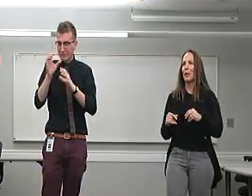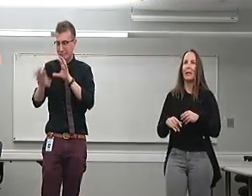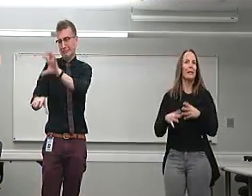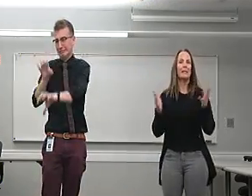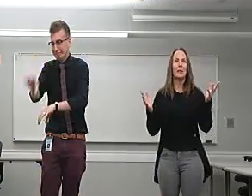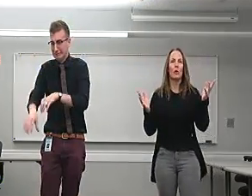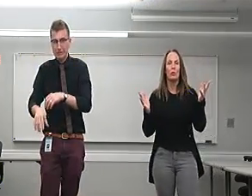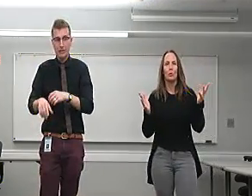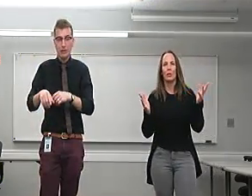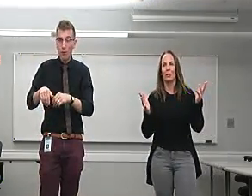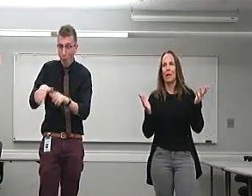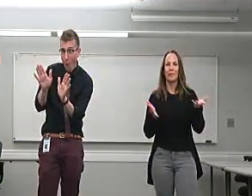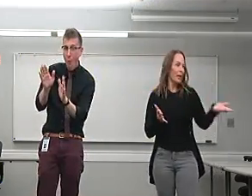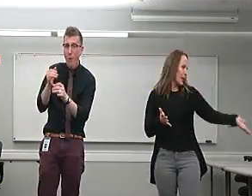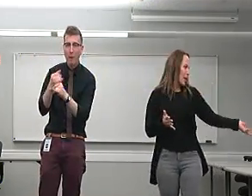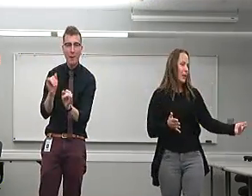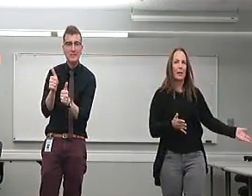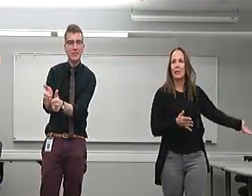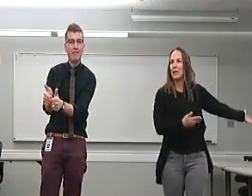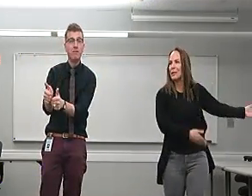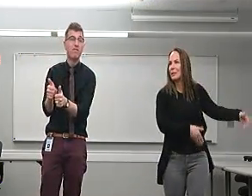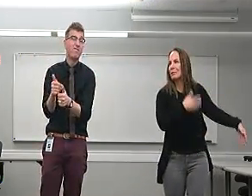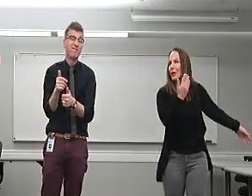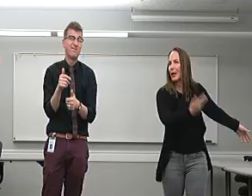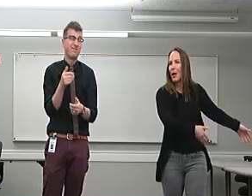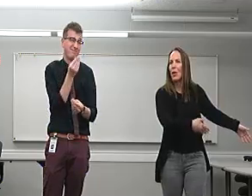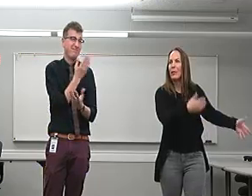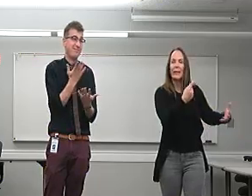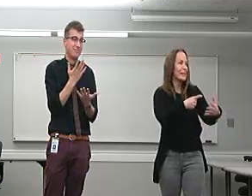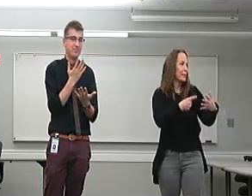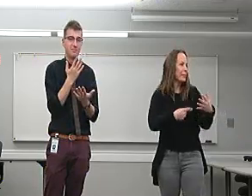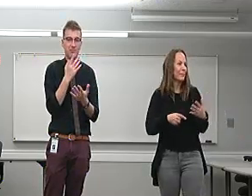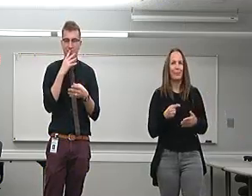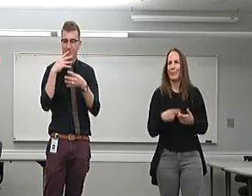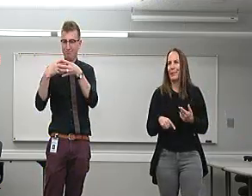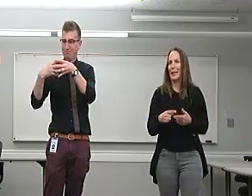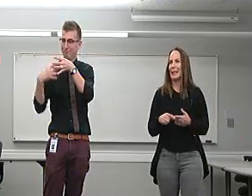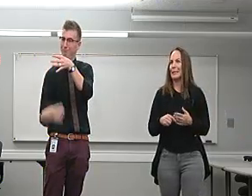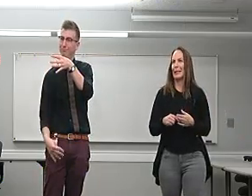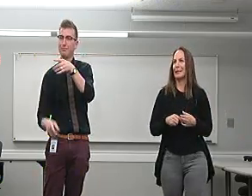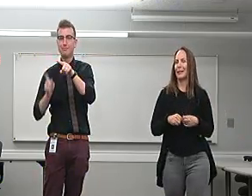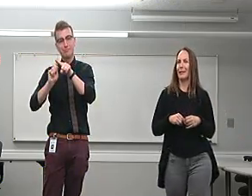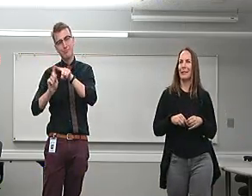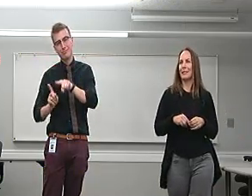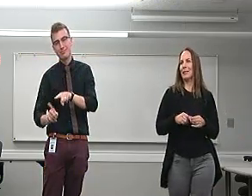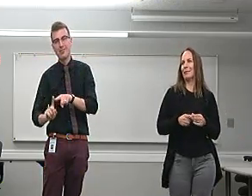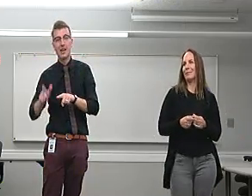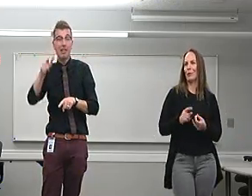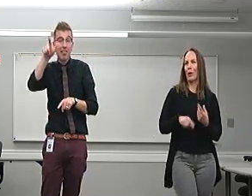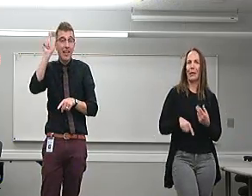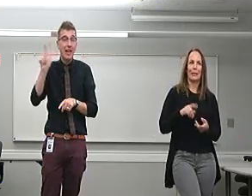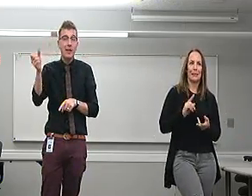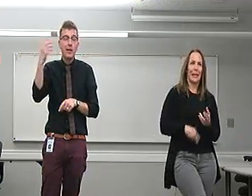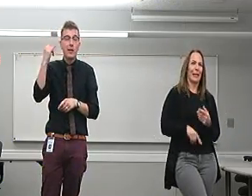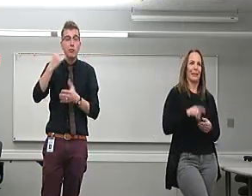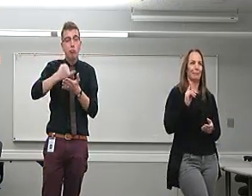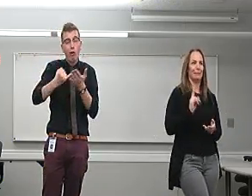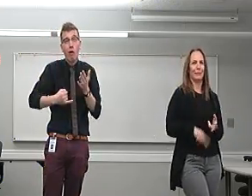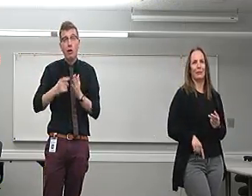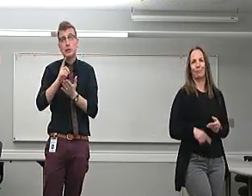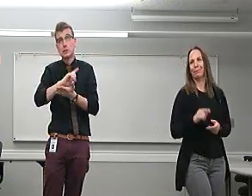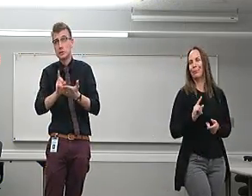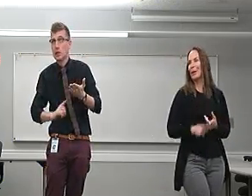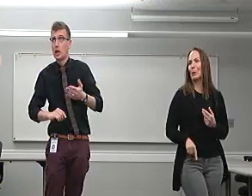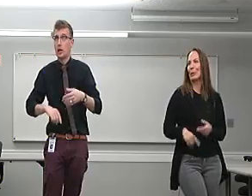do with your life. And like I said, it's all the list of things that Leah listed: drawing and design and